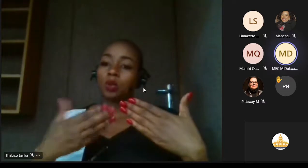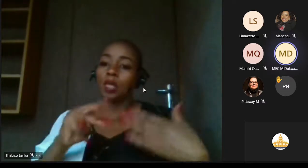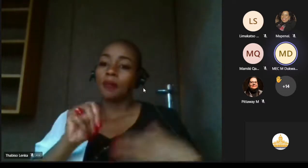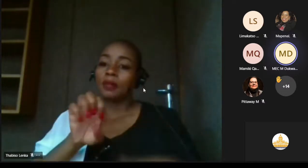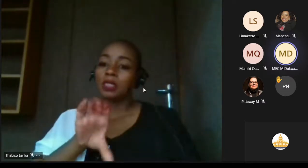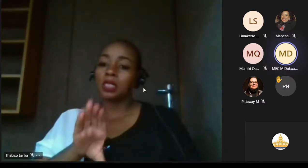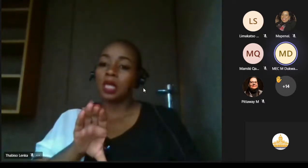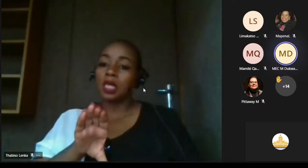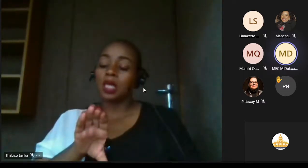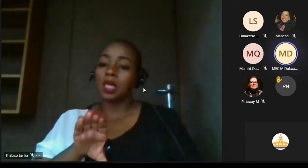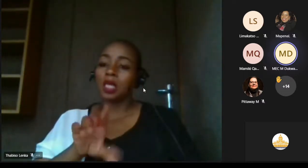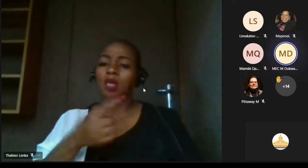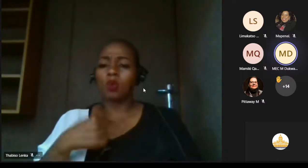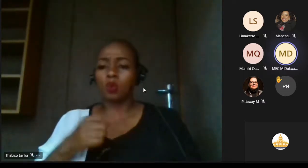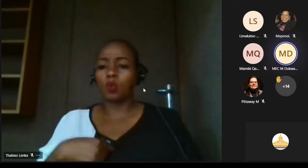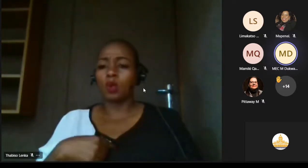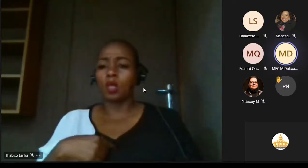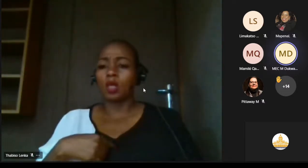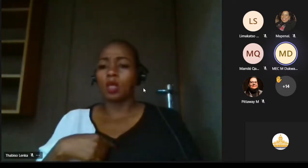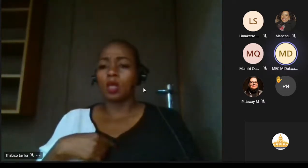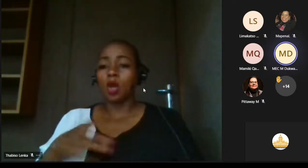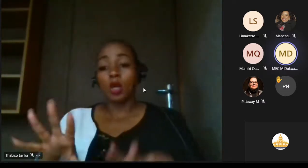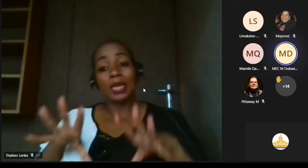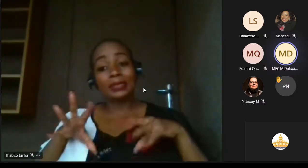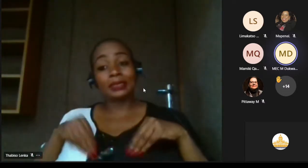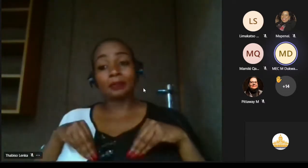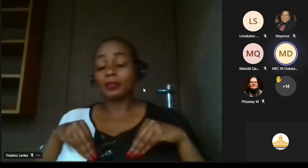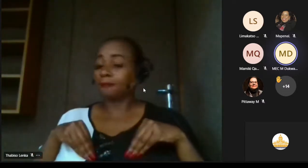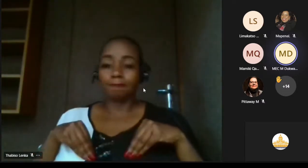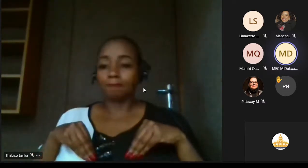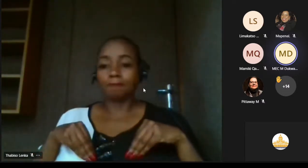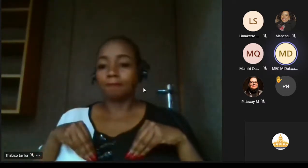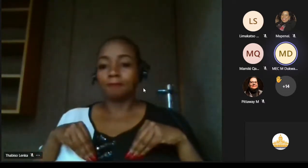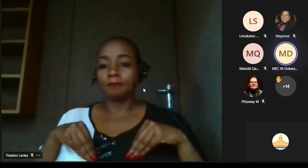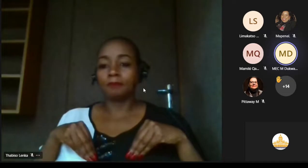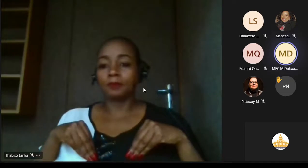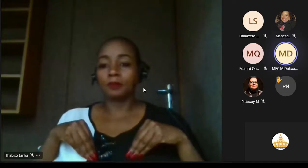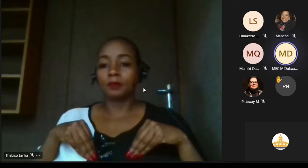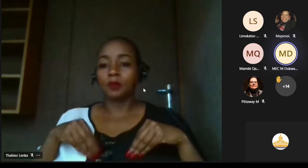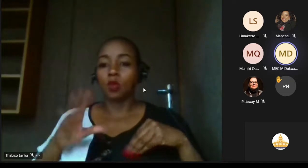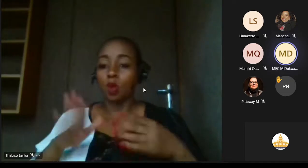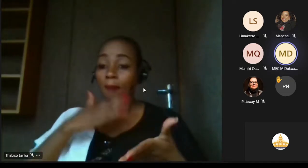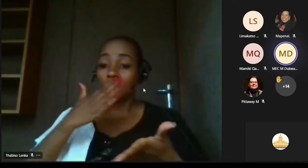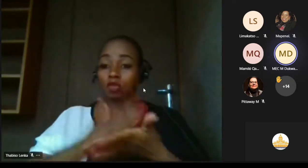We will not compromise. Thank you, Honorable.